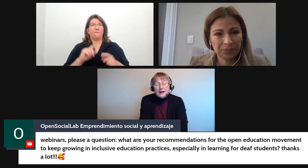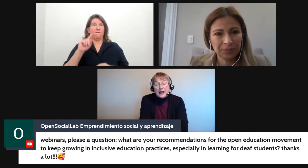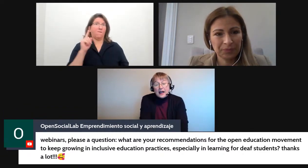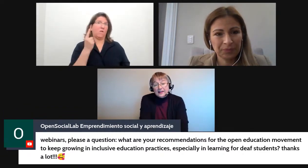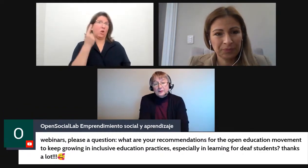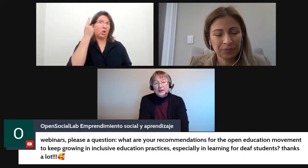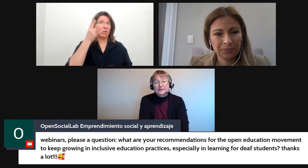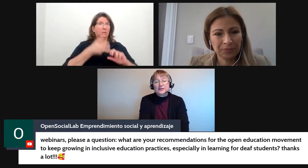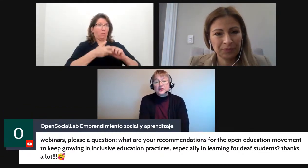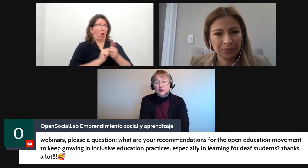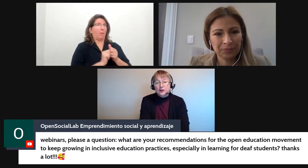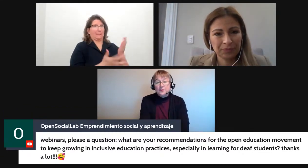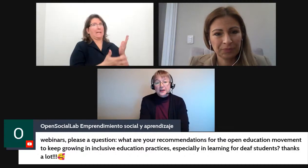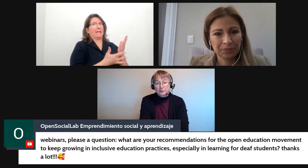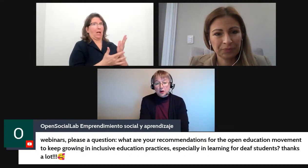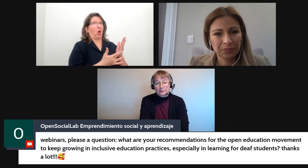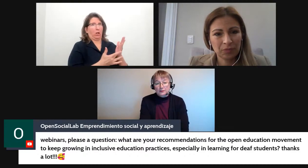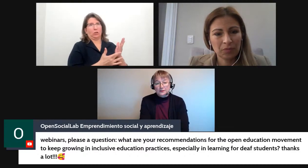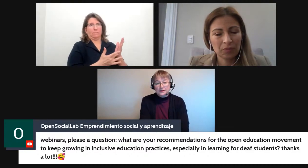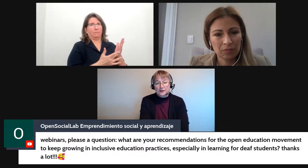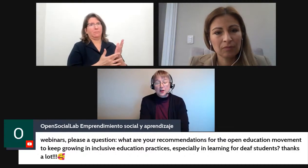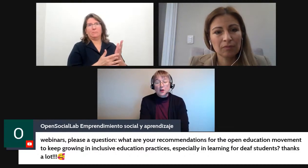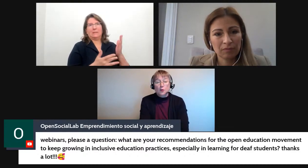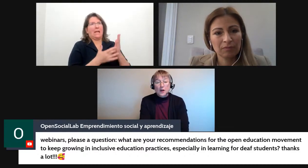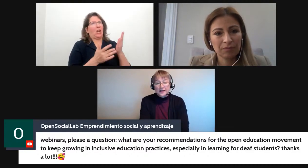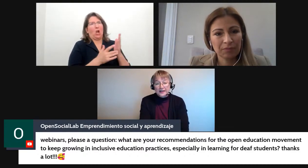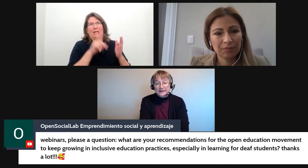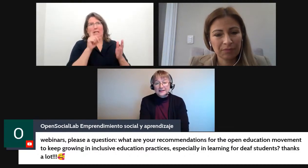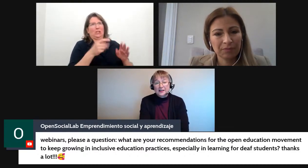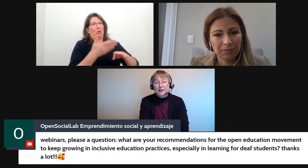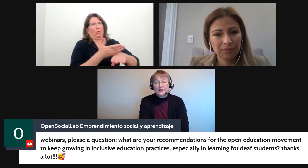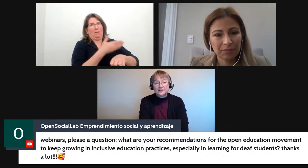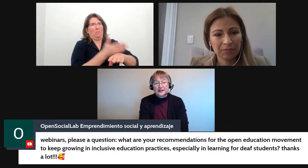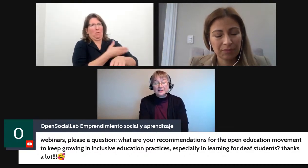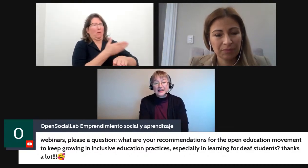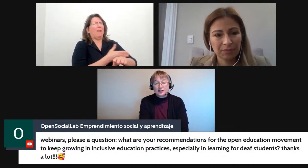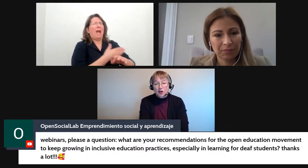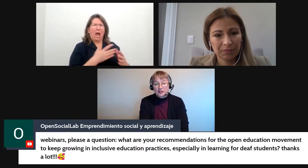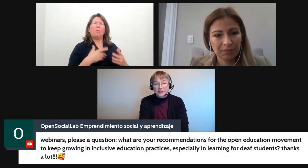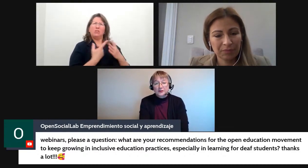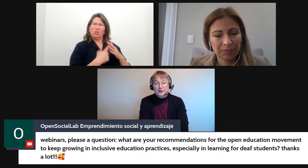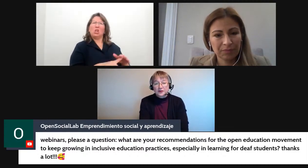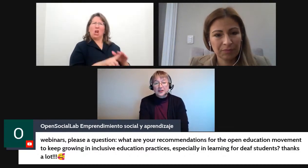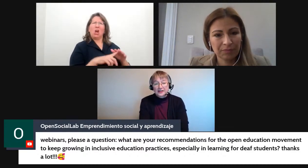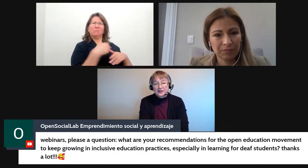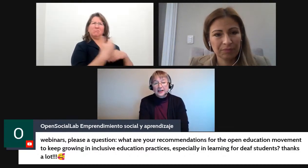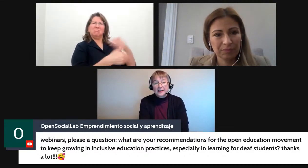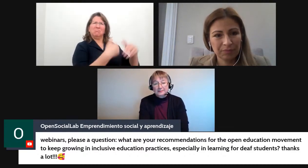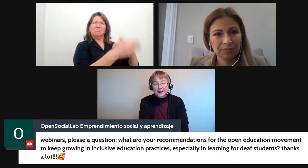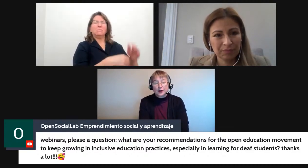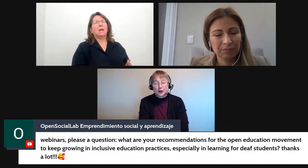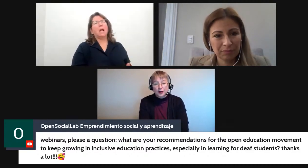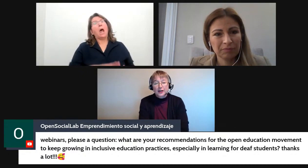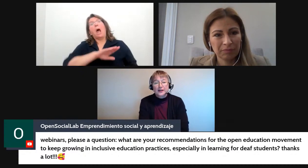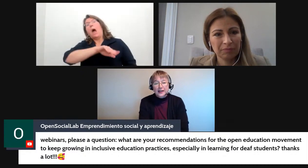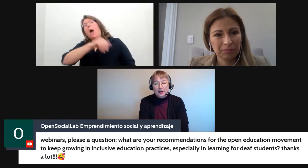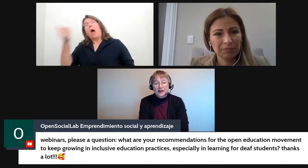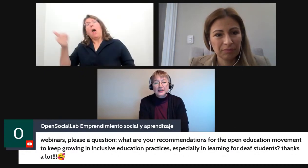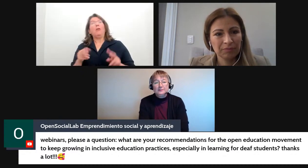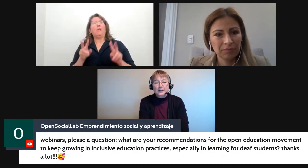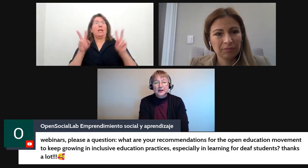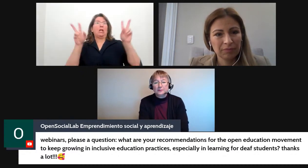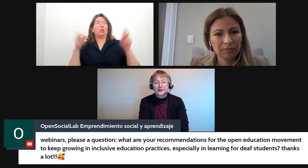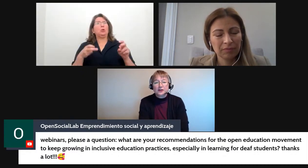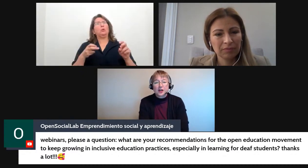Okay, I think we have two main problems. One is still technology. Things are getting better. They